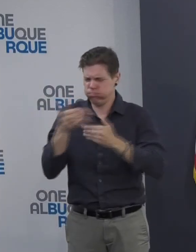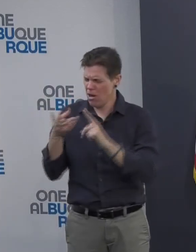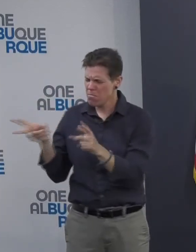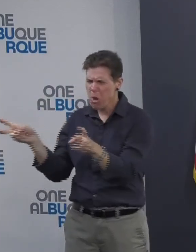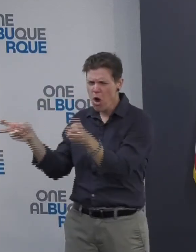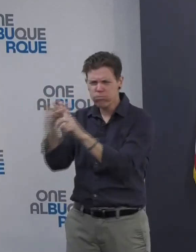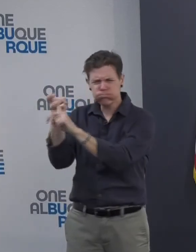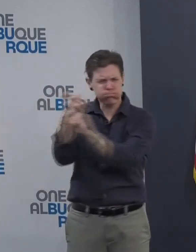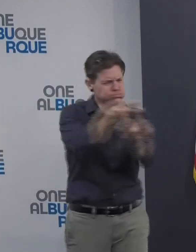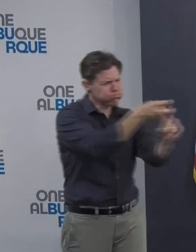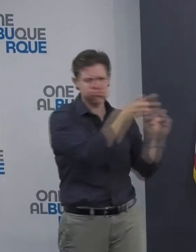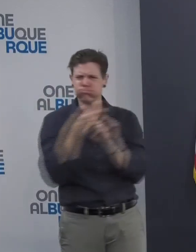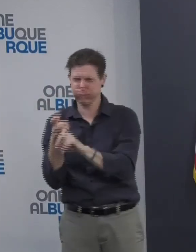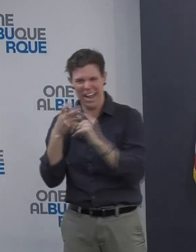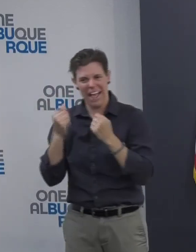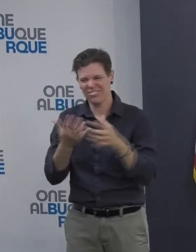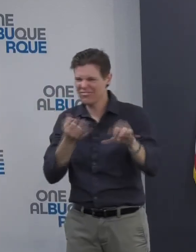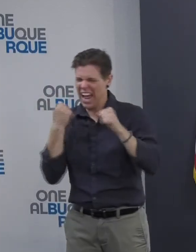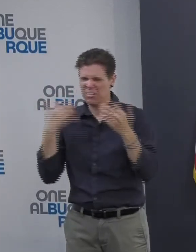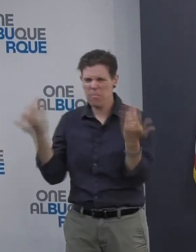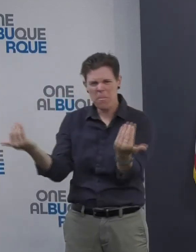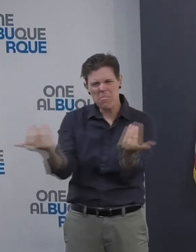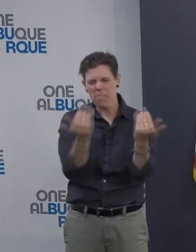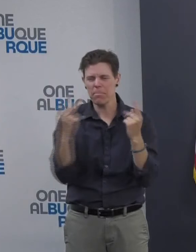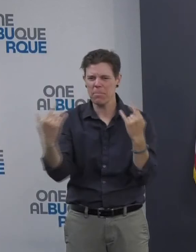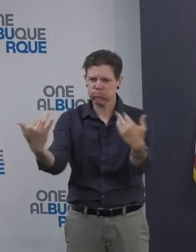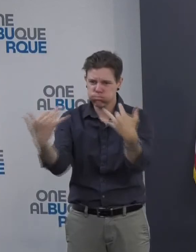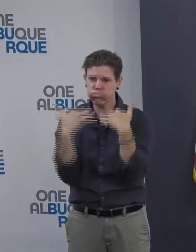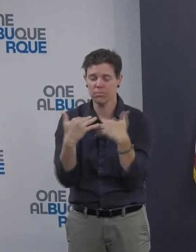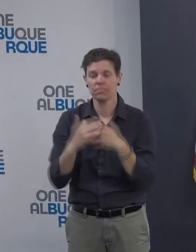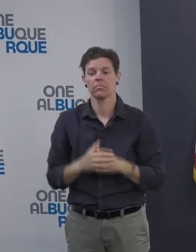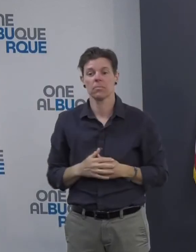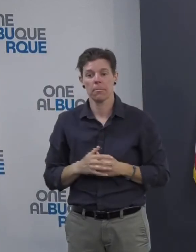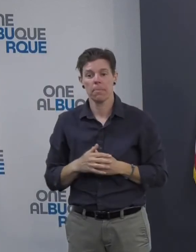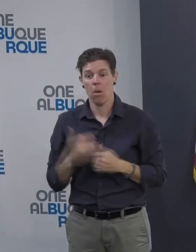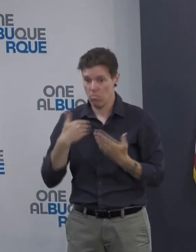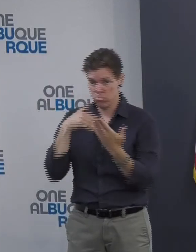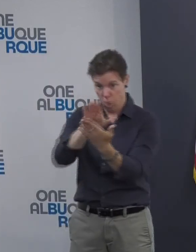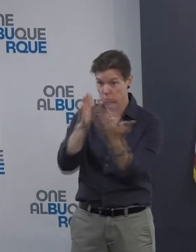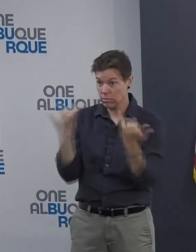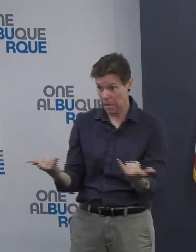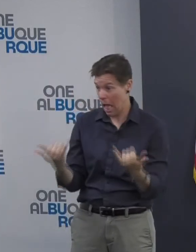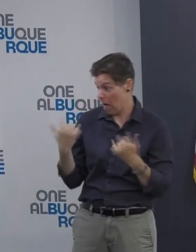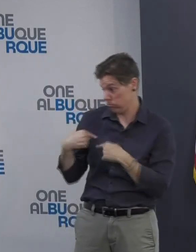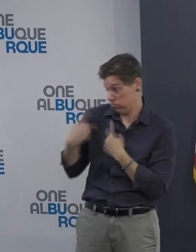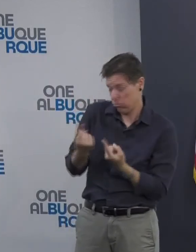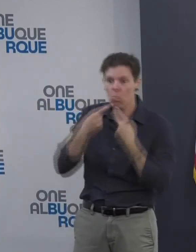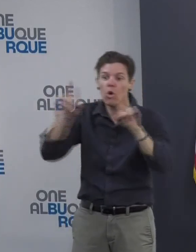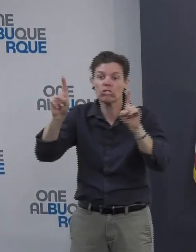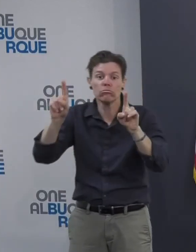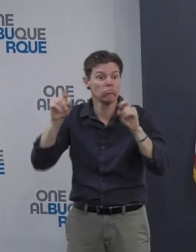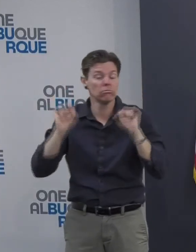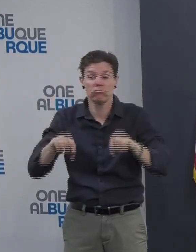can. What we're doing is working, and we're just